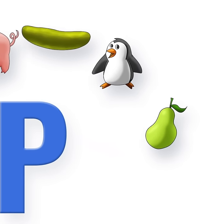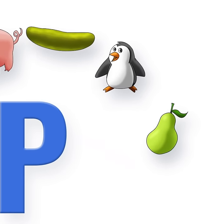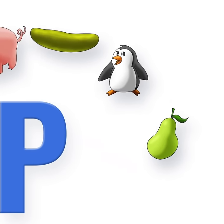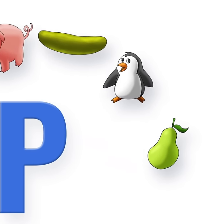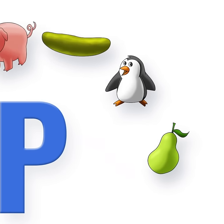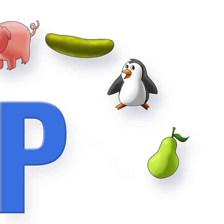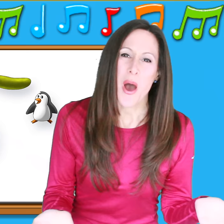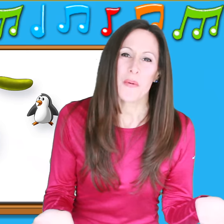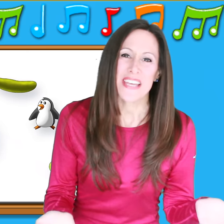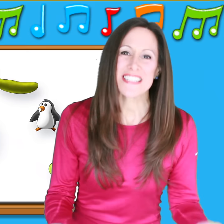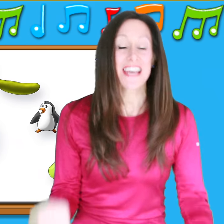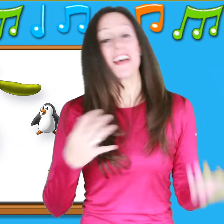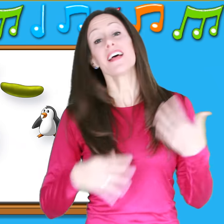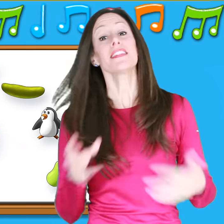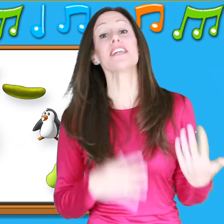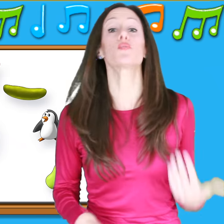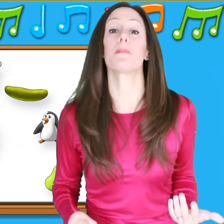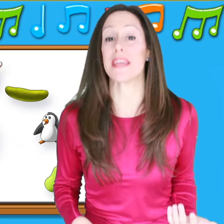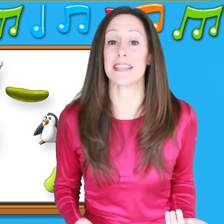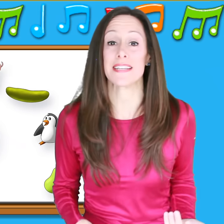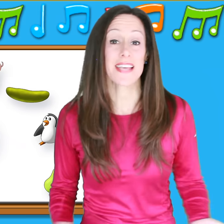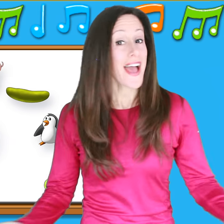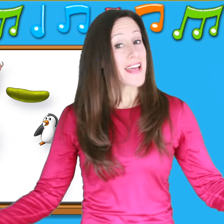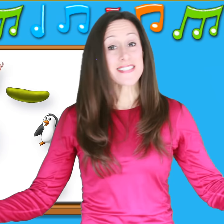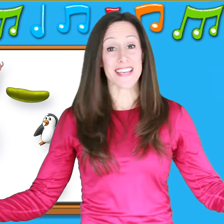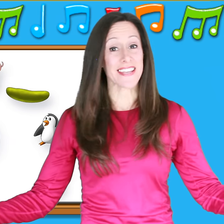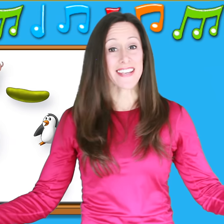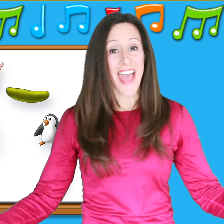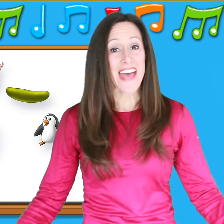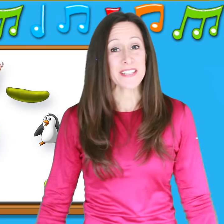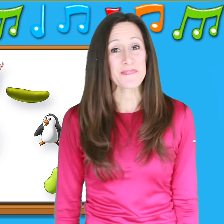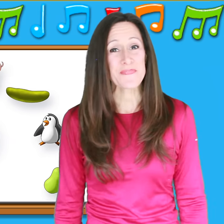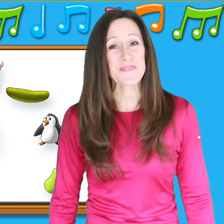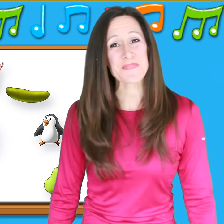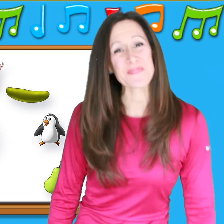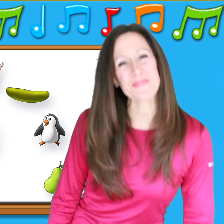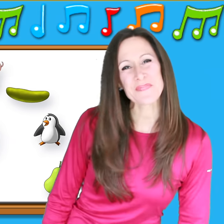Now you know it. Let's repeat it and sing it again.